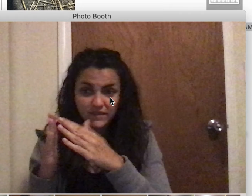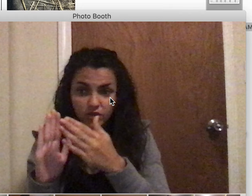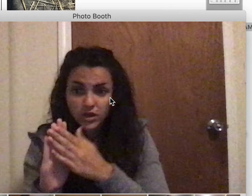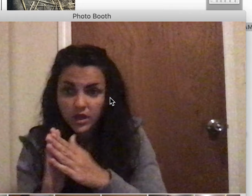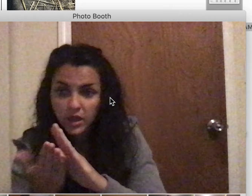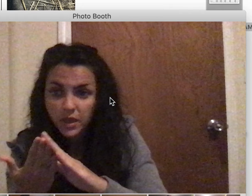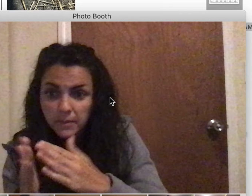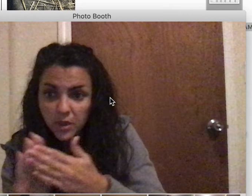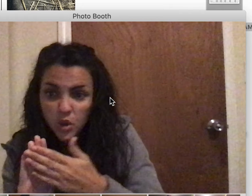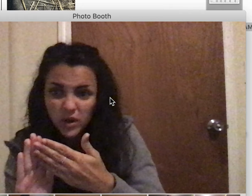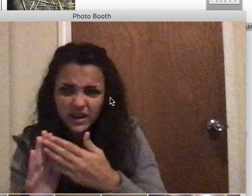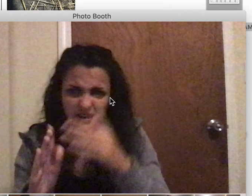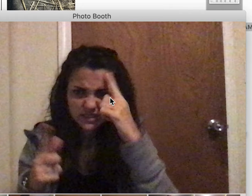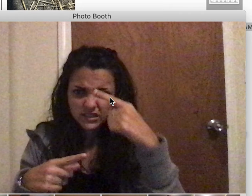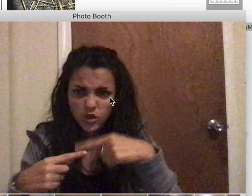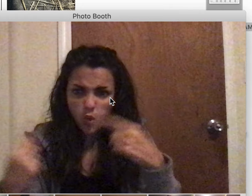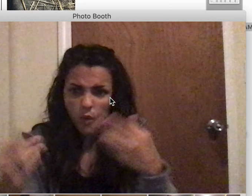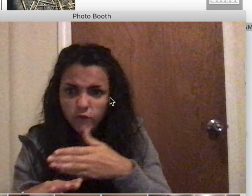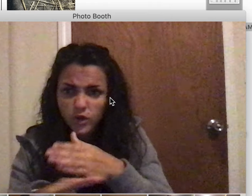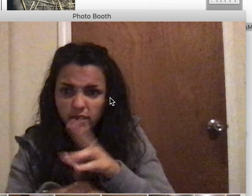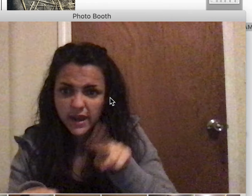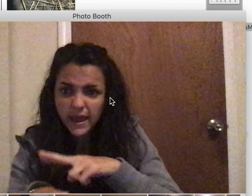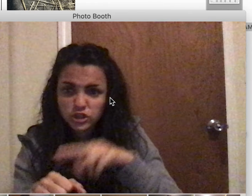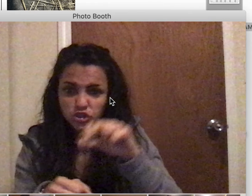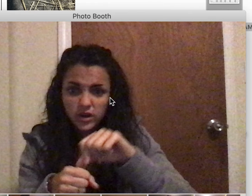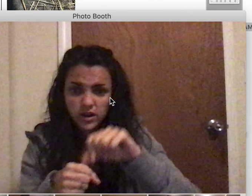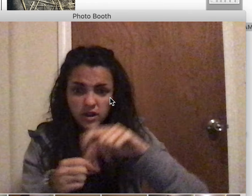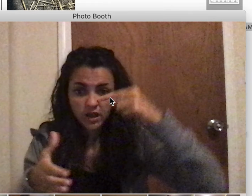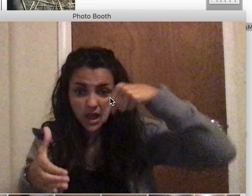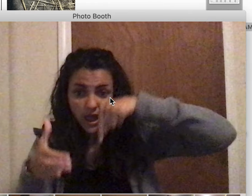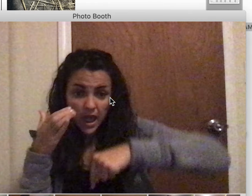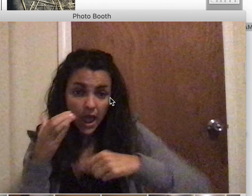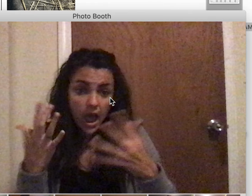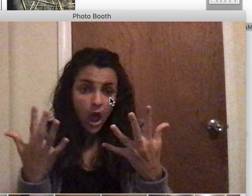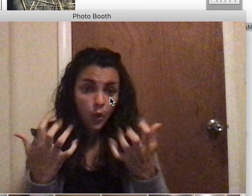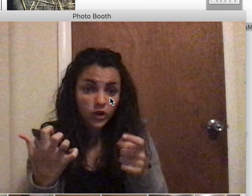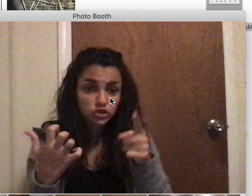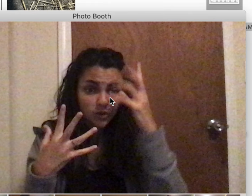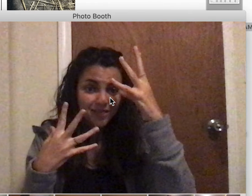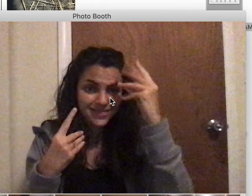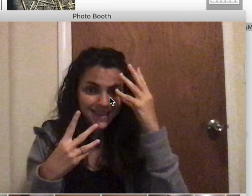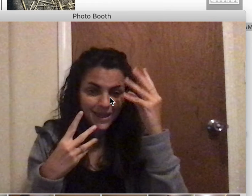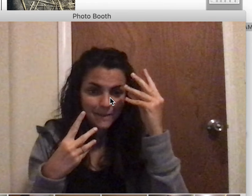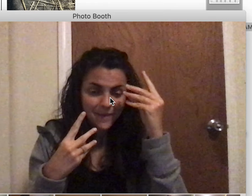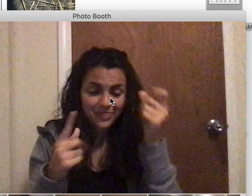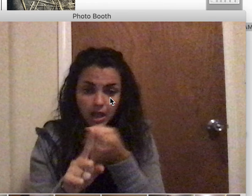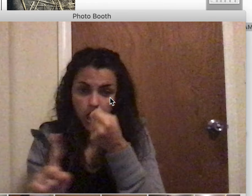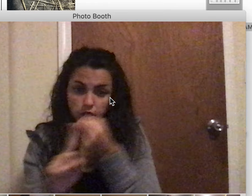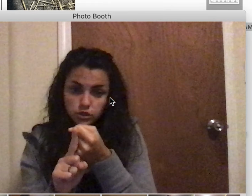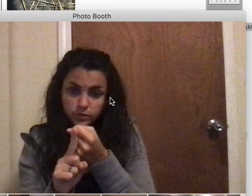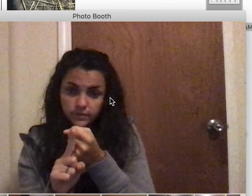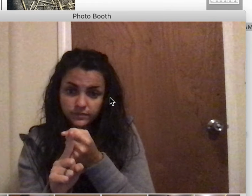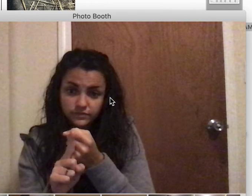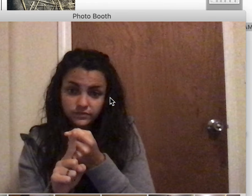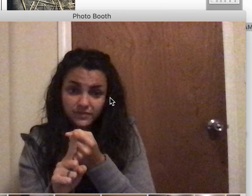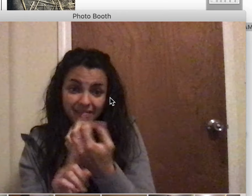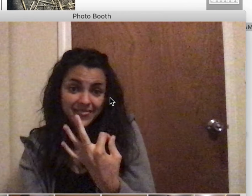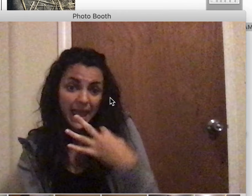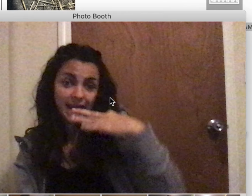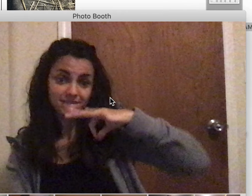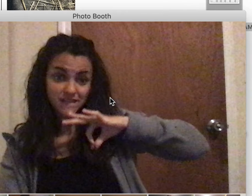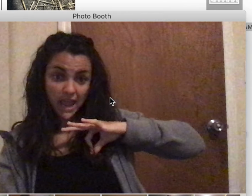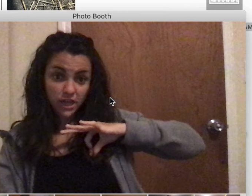Drilling, I want you to weigh the consequences, or I should say the advantages,